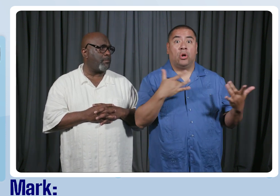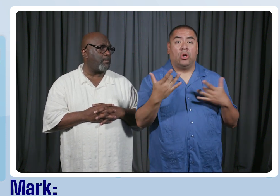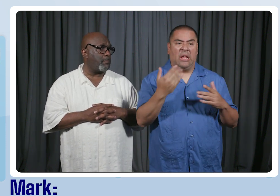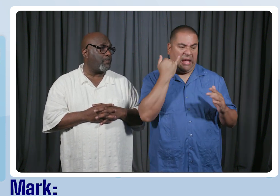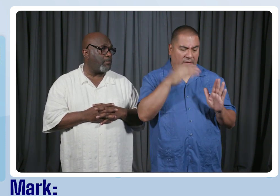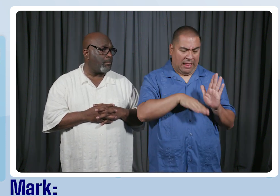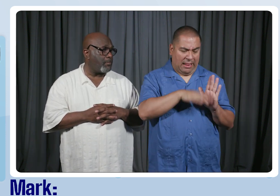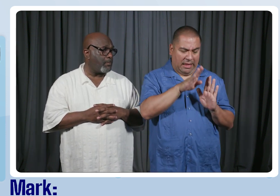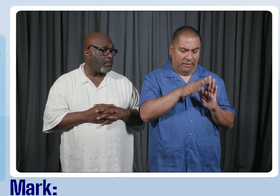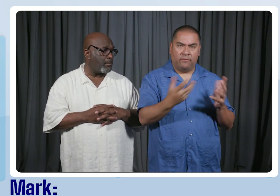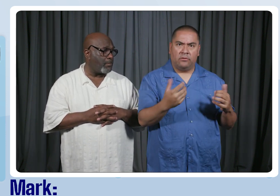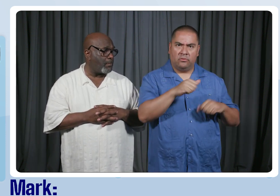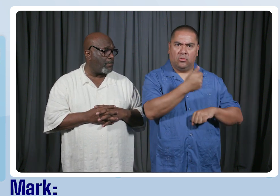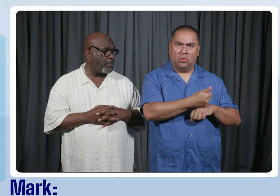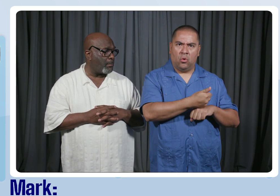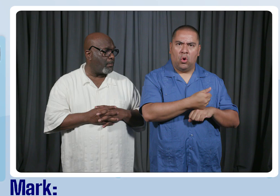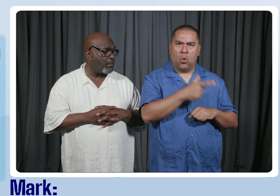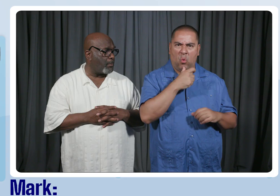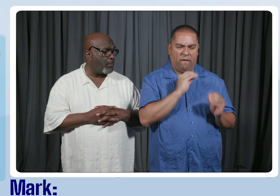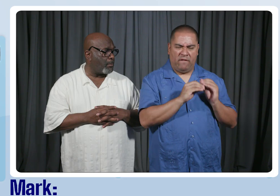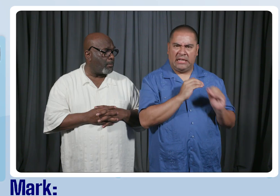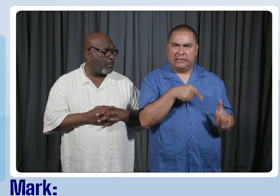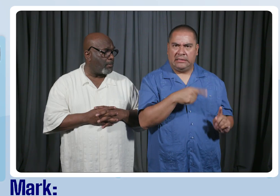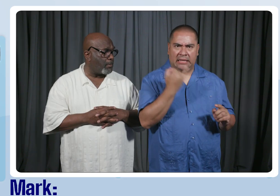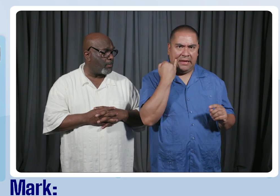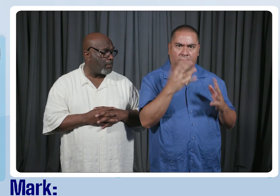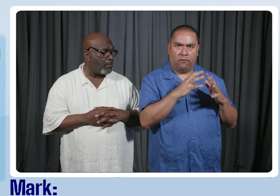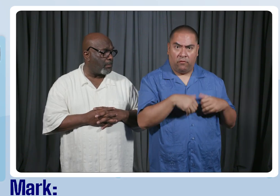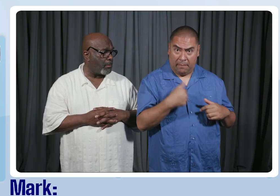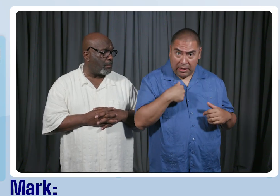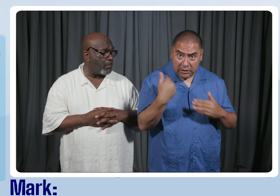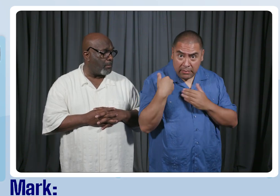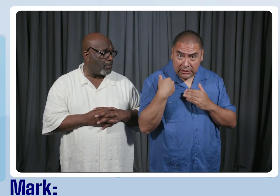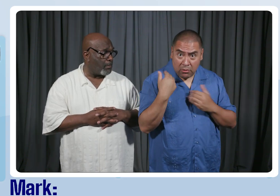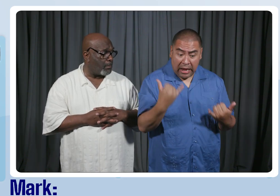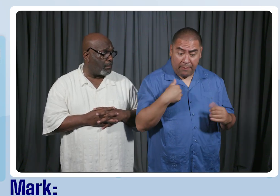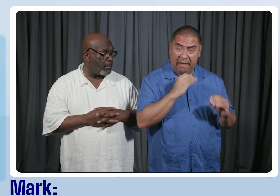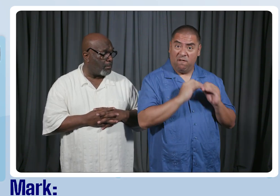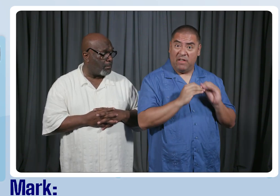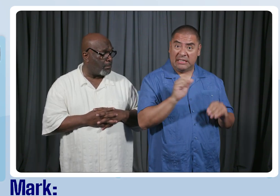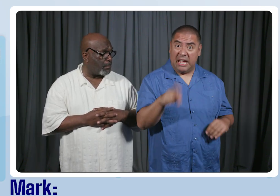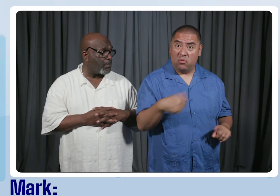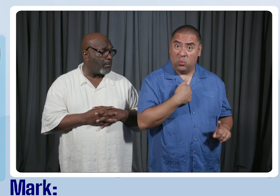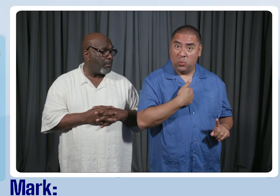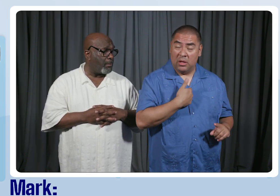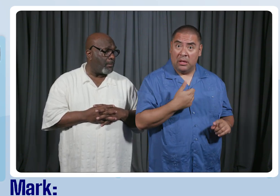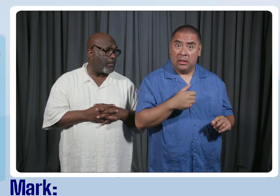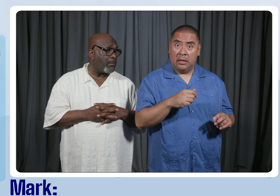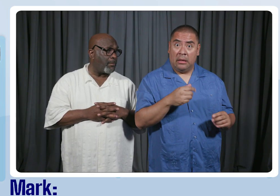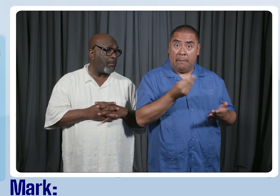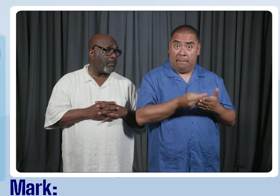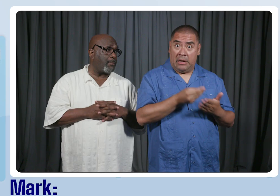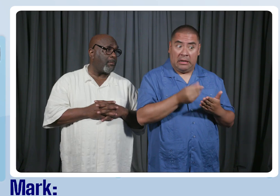lift onto my home. Who's going to fix it when it breaks? Am I responsible now fixing, a monetary